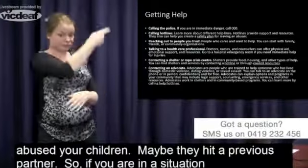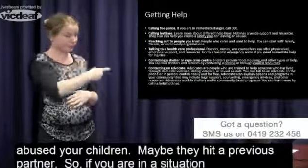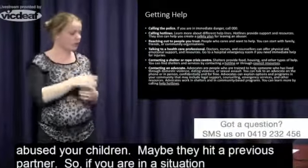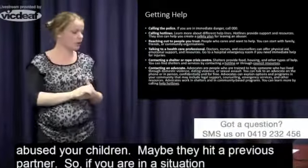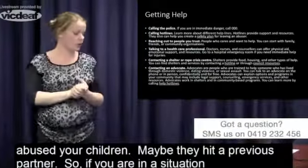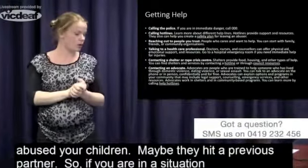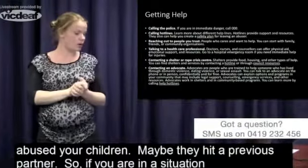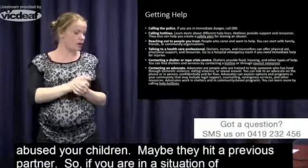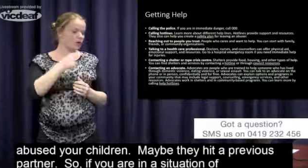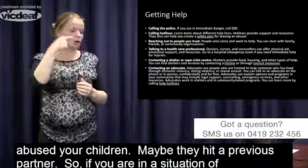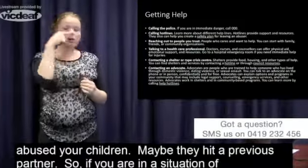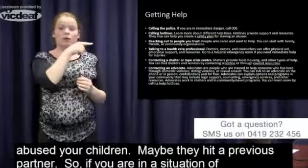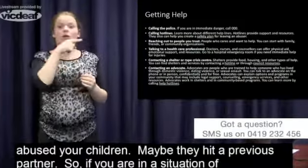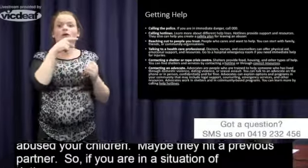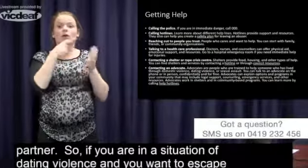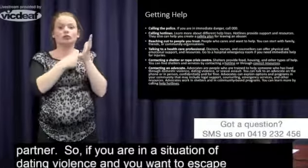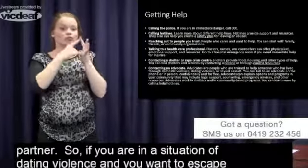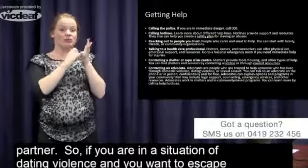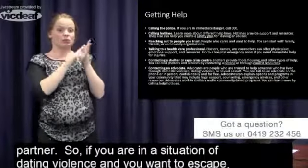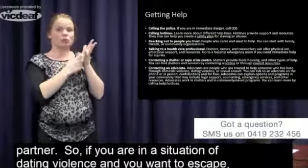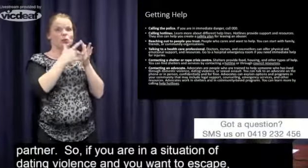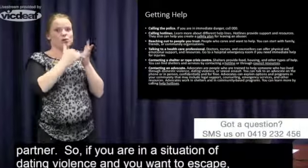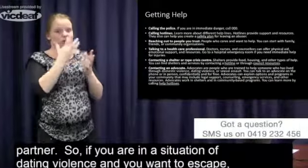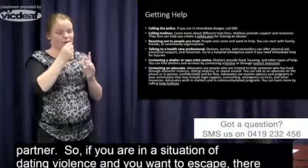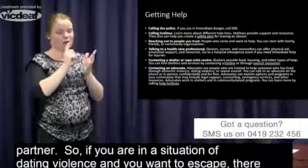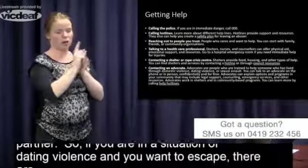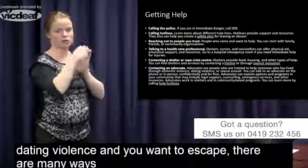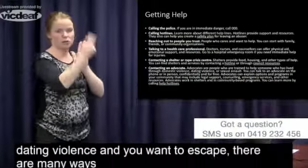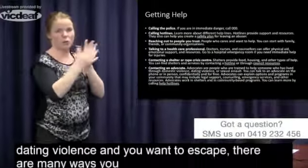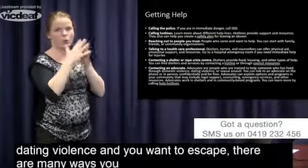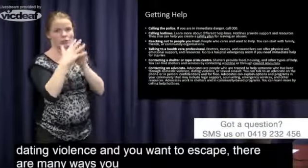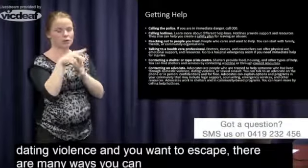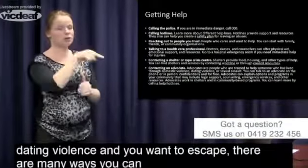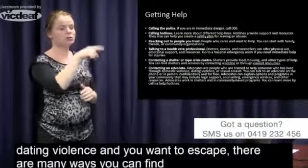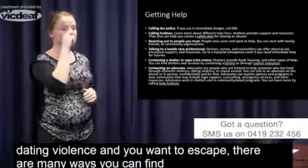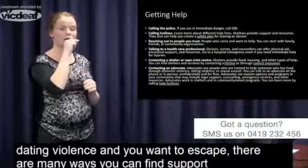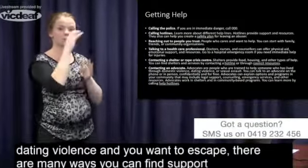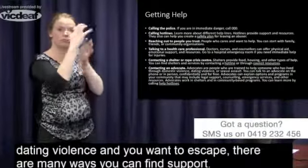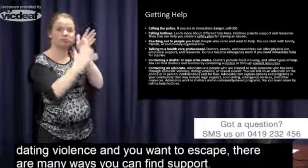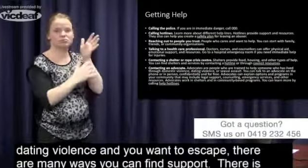there are many ways that you can find support. There's quite a few resources,